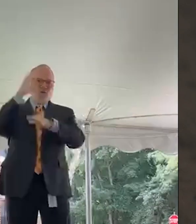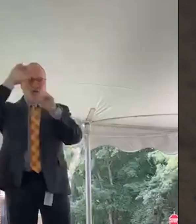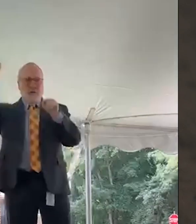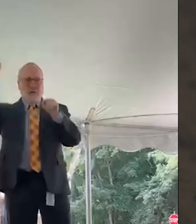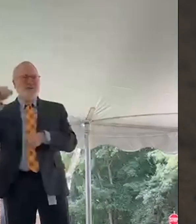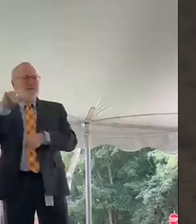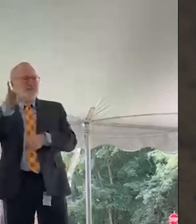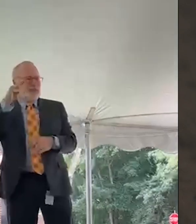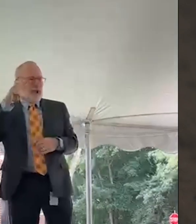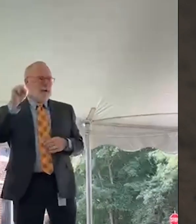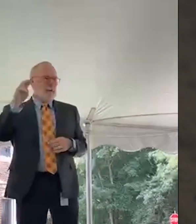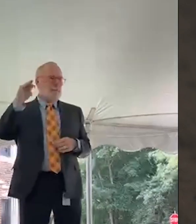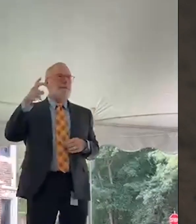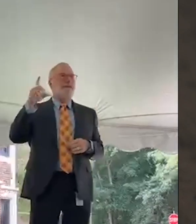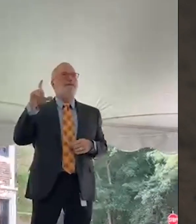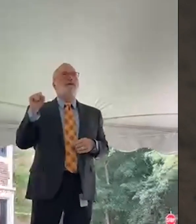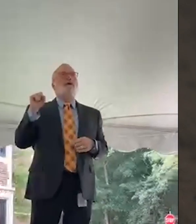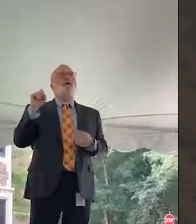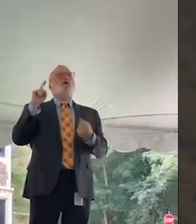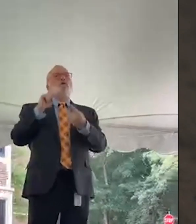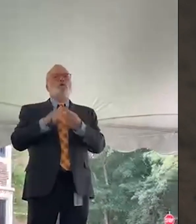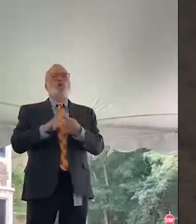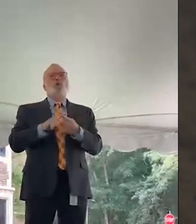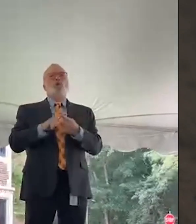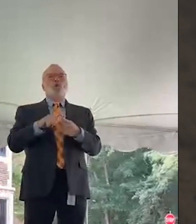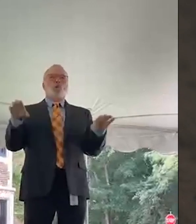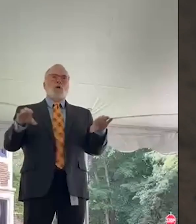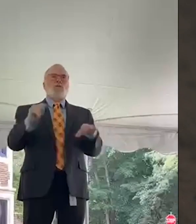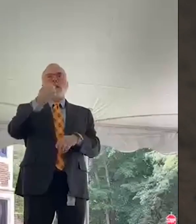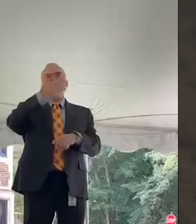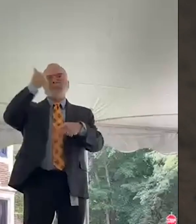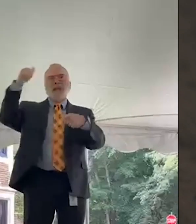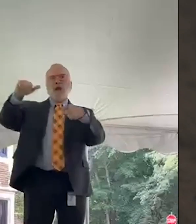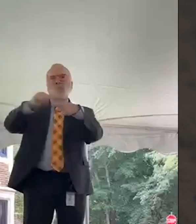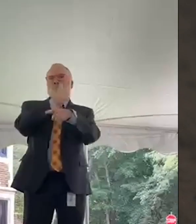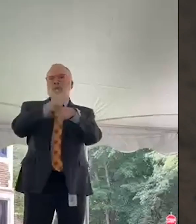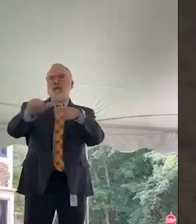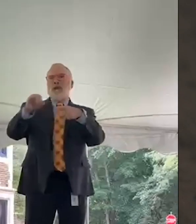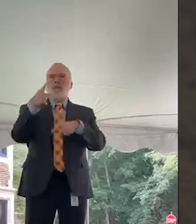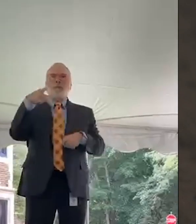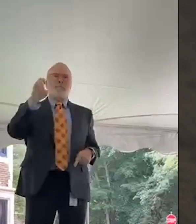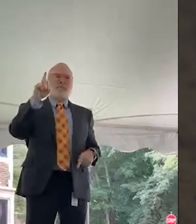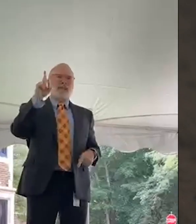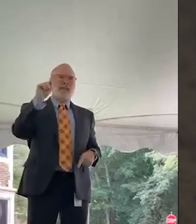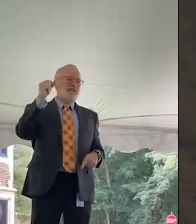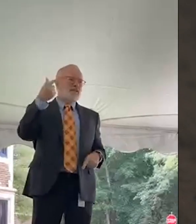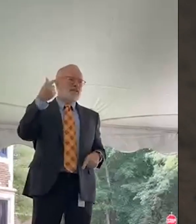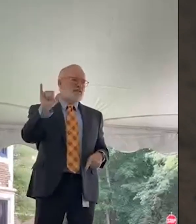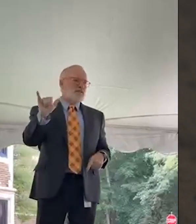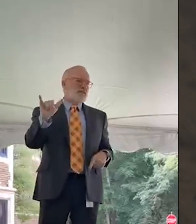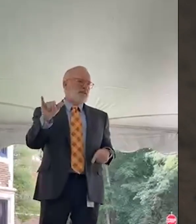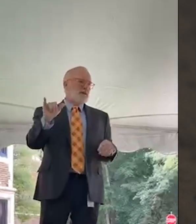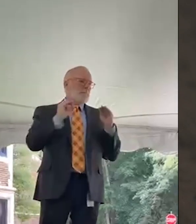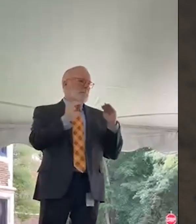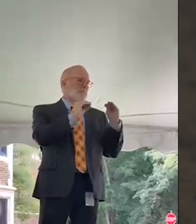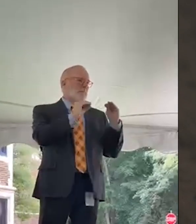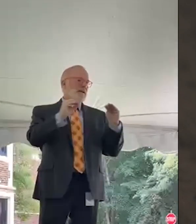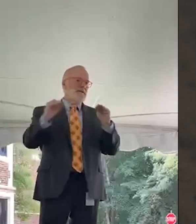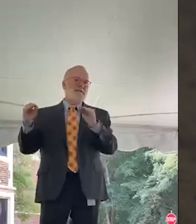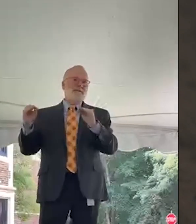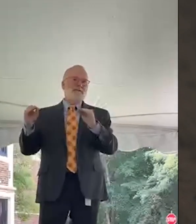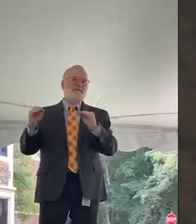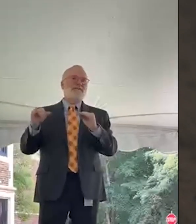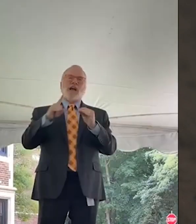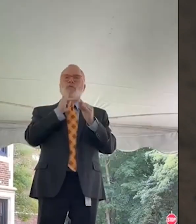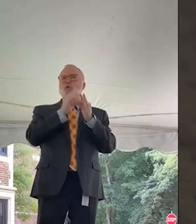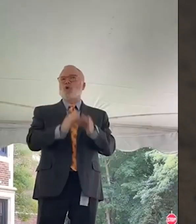for you all making this possible for myself and Superintendent Durst. to make sure that we can align with the